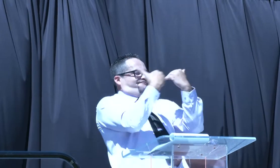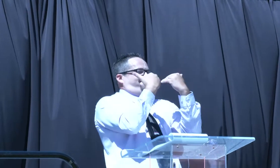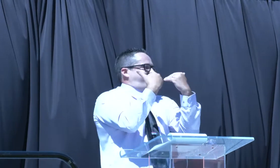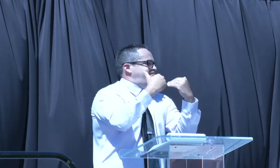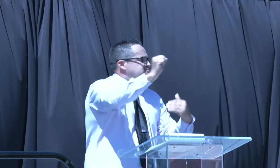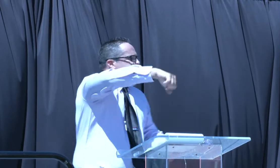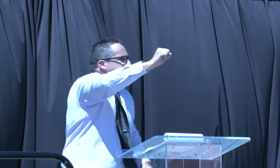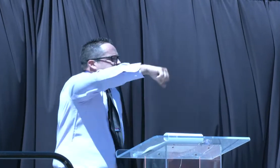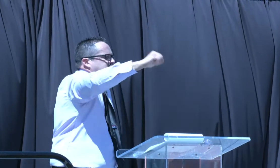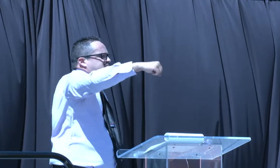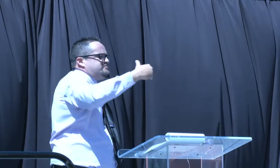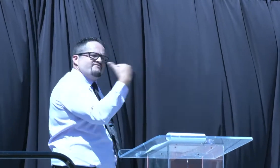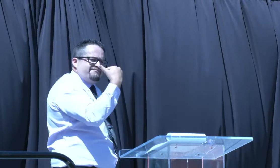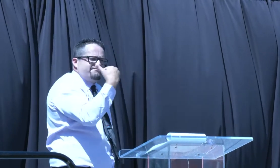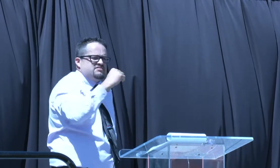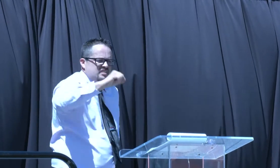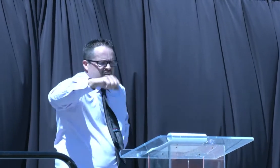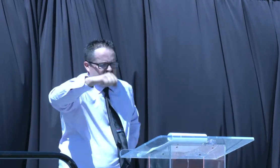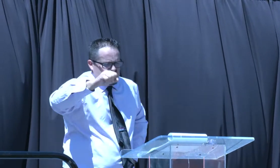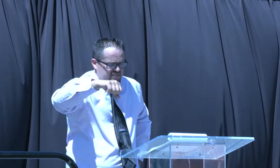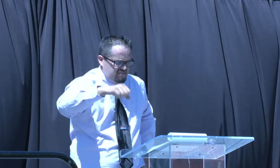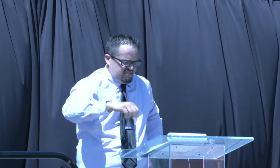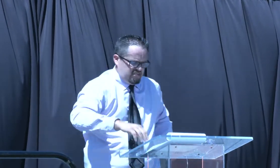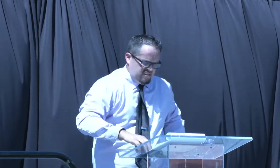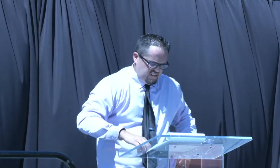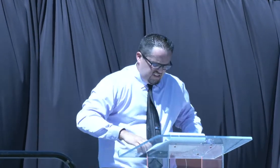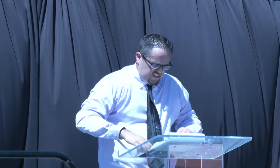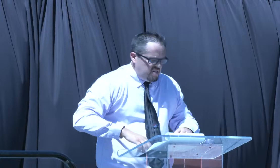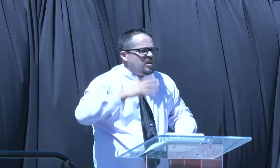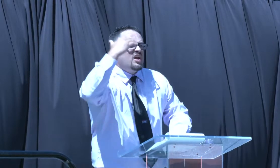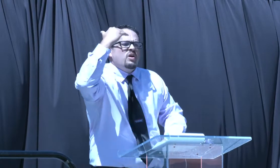But you have gone through a lot more than I have.